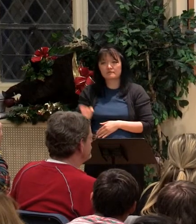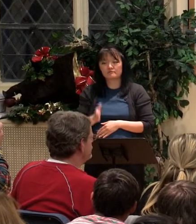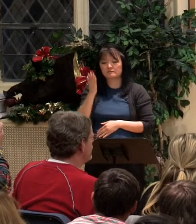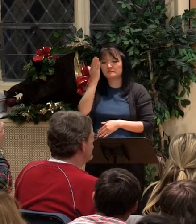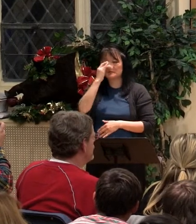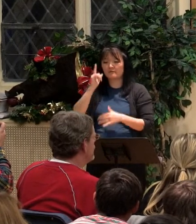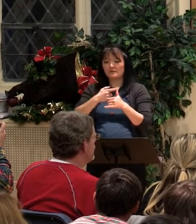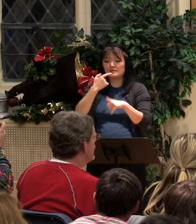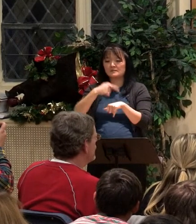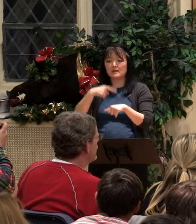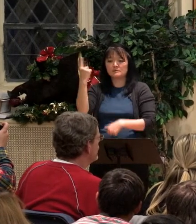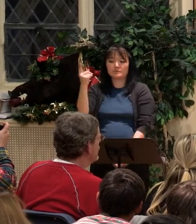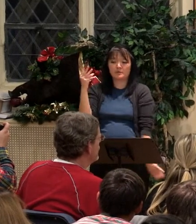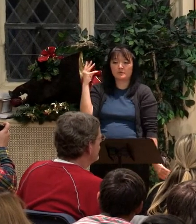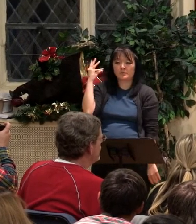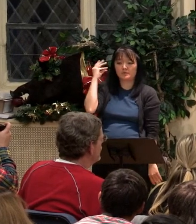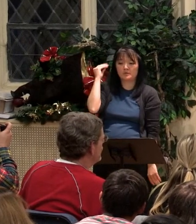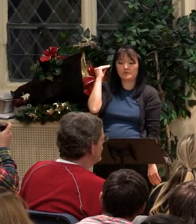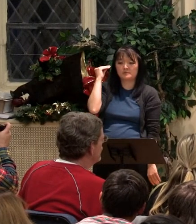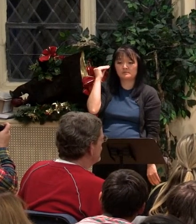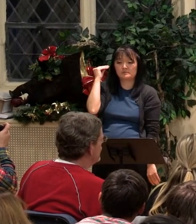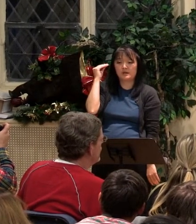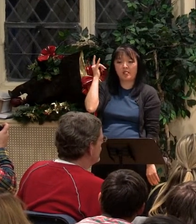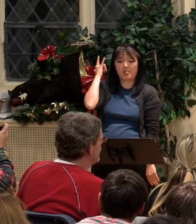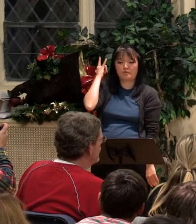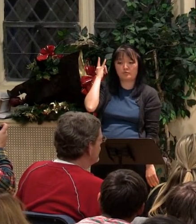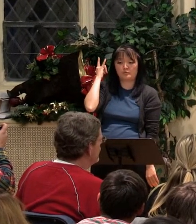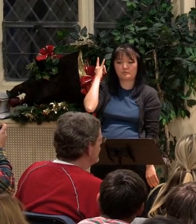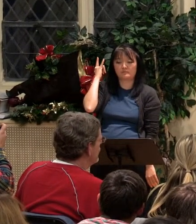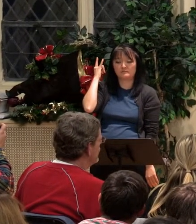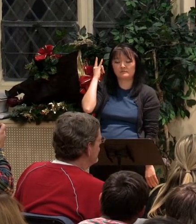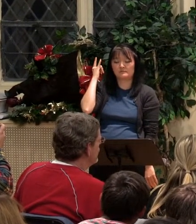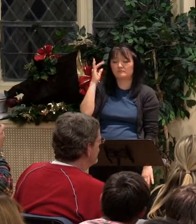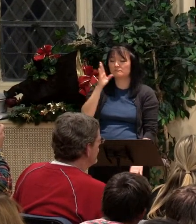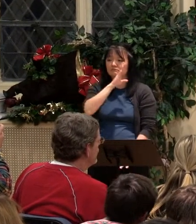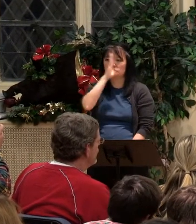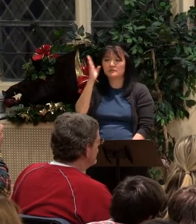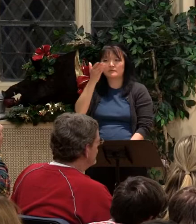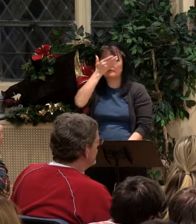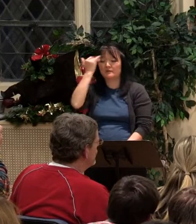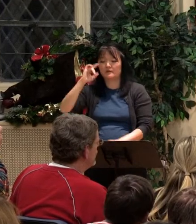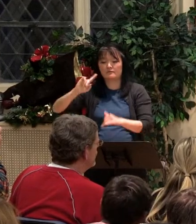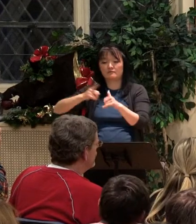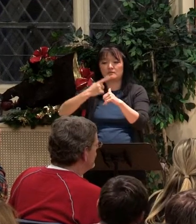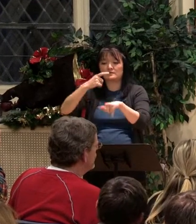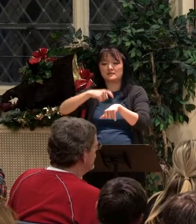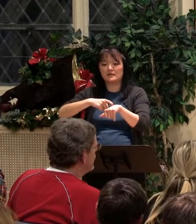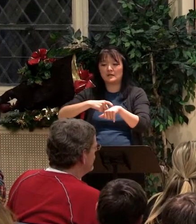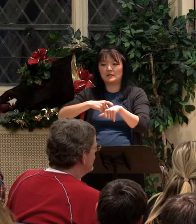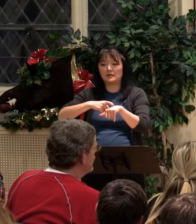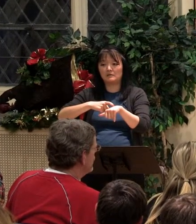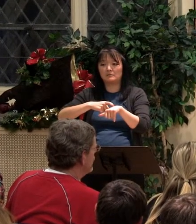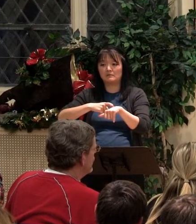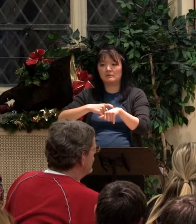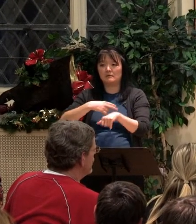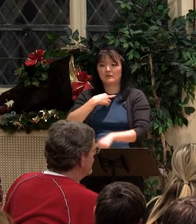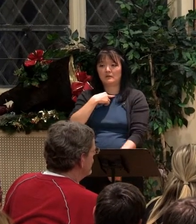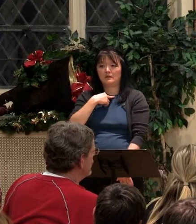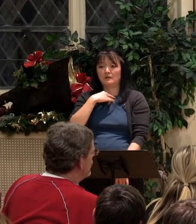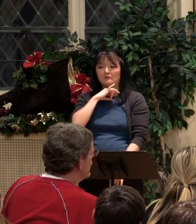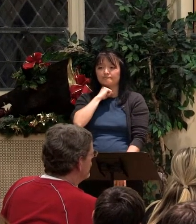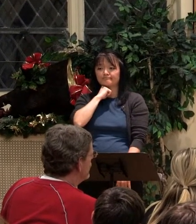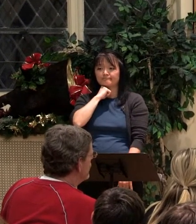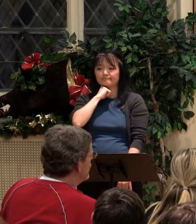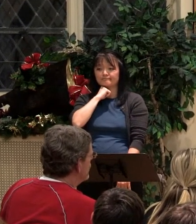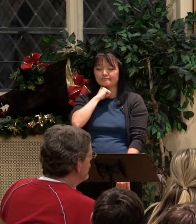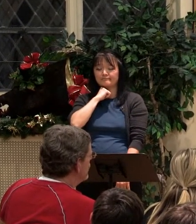time someone whispered the words, "I love you" to me. And I will never forget the first time I couldn't say anything.